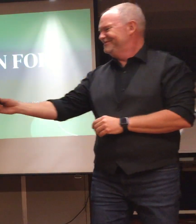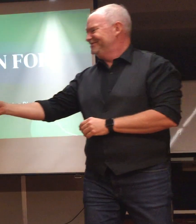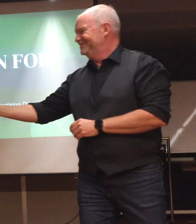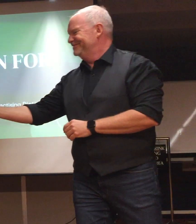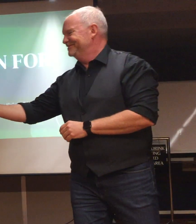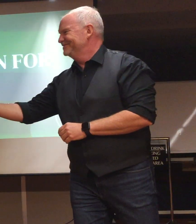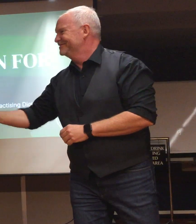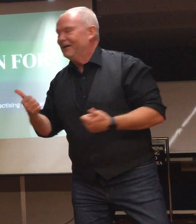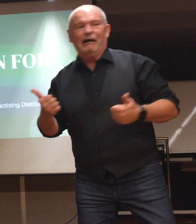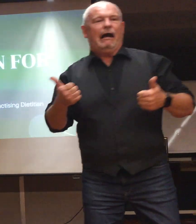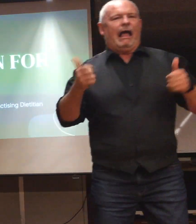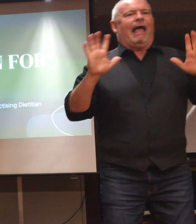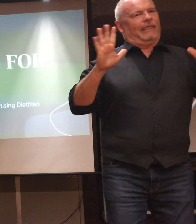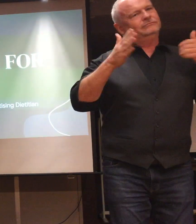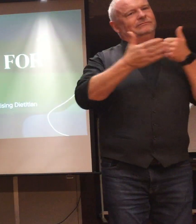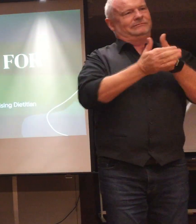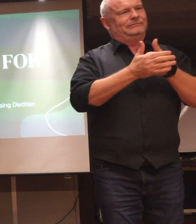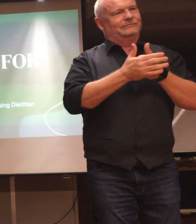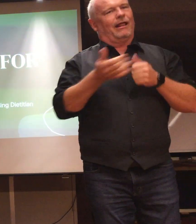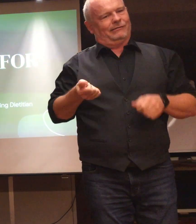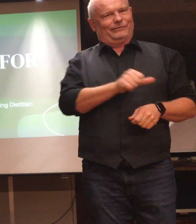I think that's about as much as I'll get.